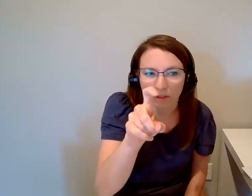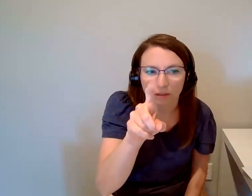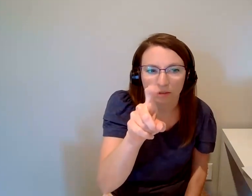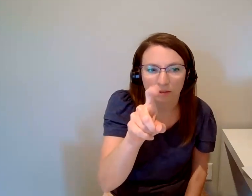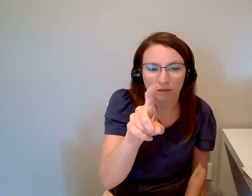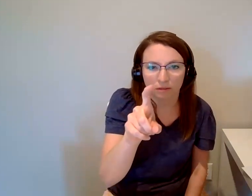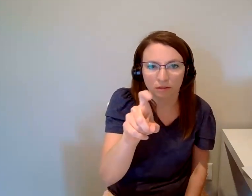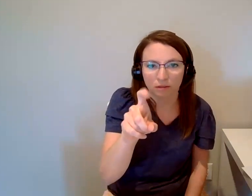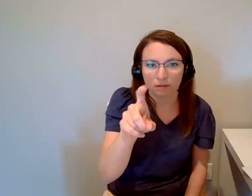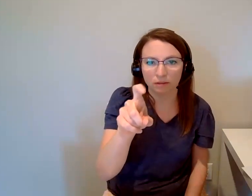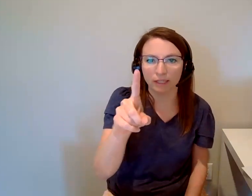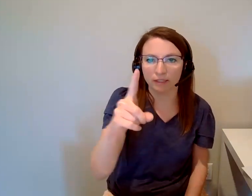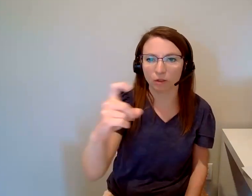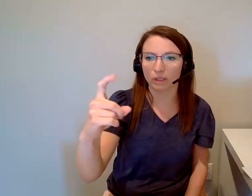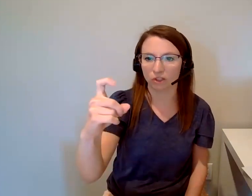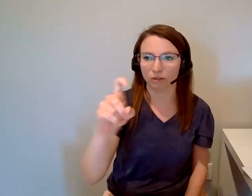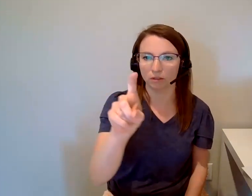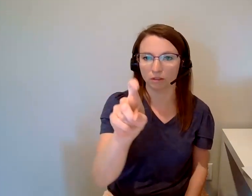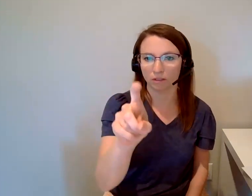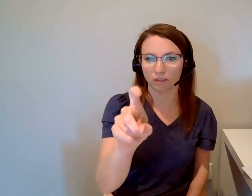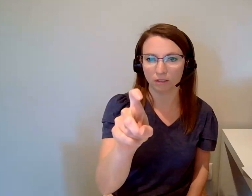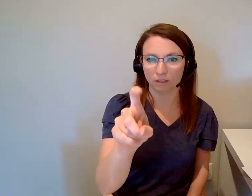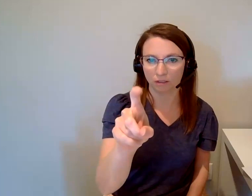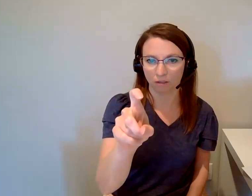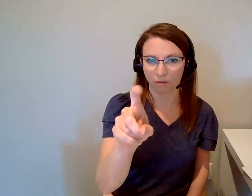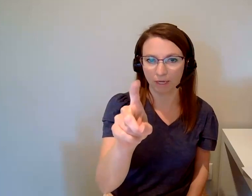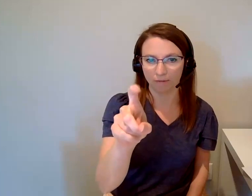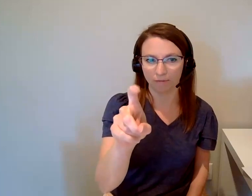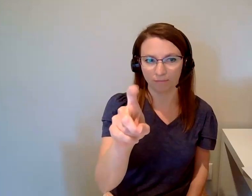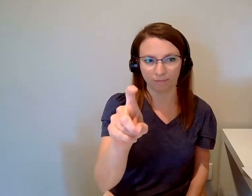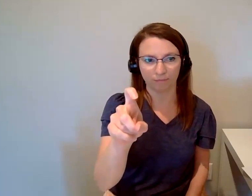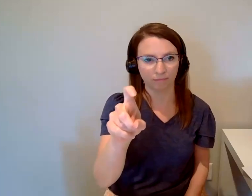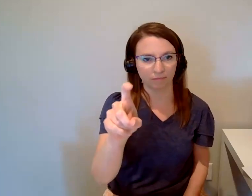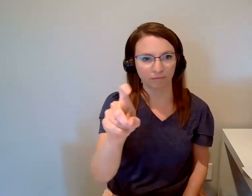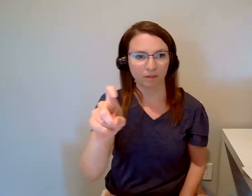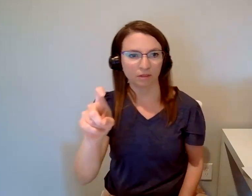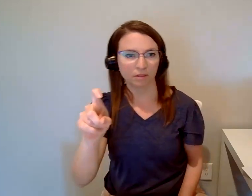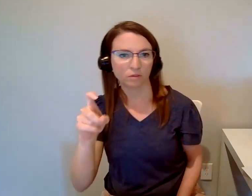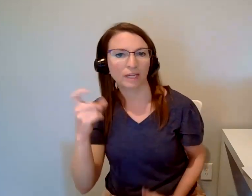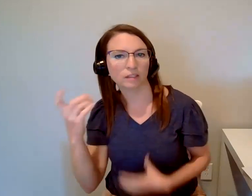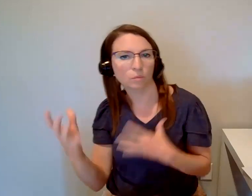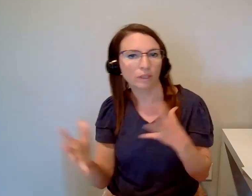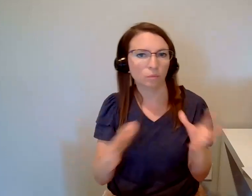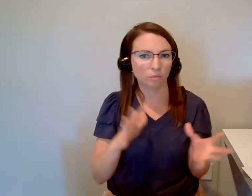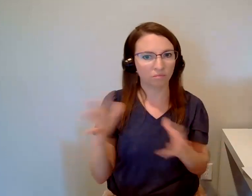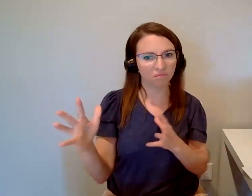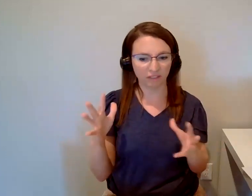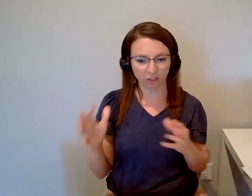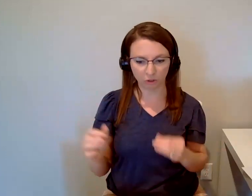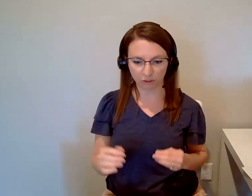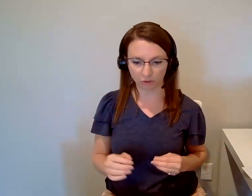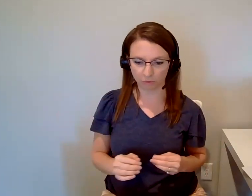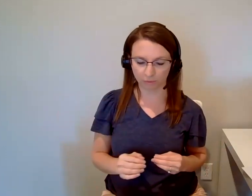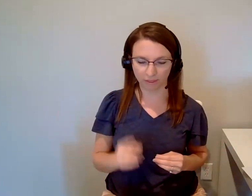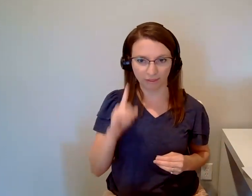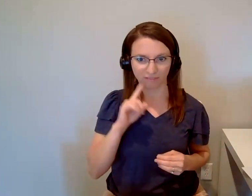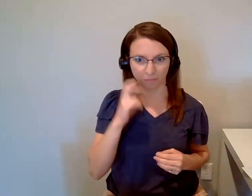question, sign the question. Okay, so that is one thing that you can use with a